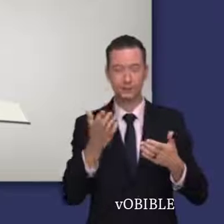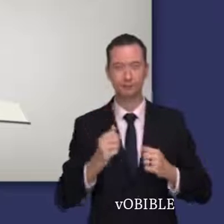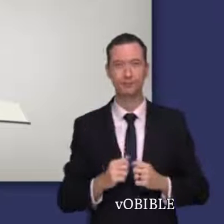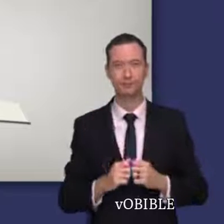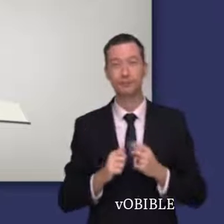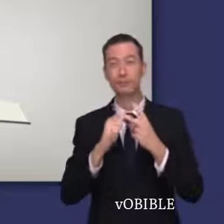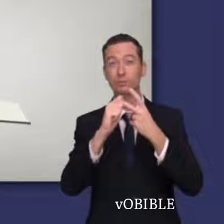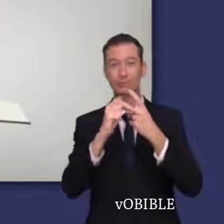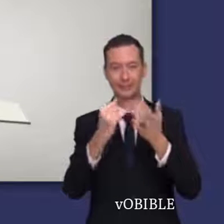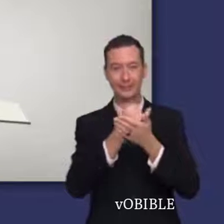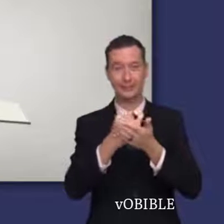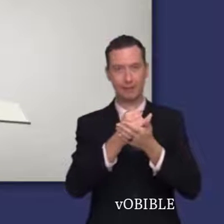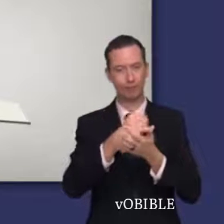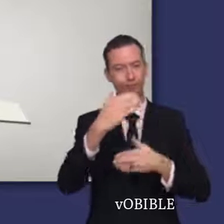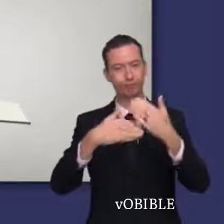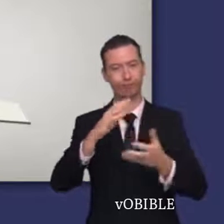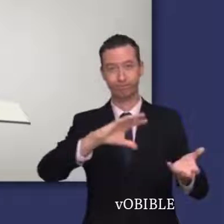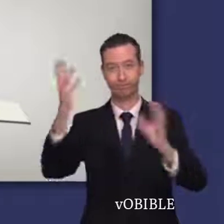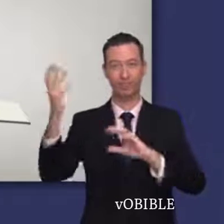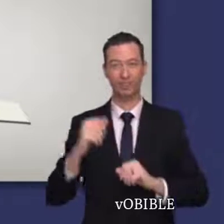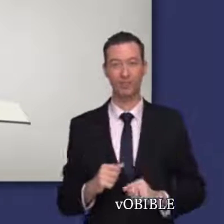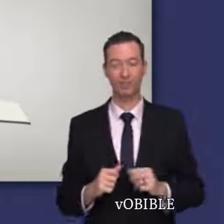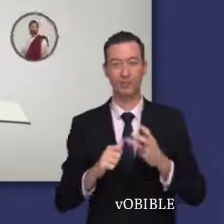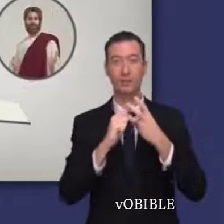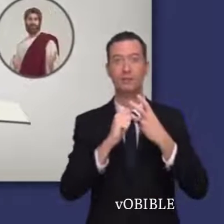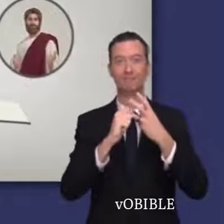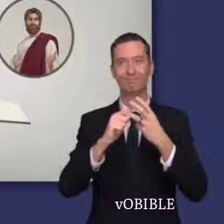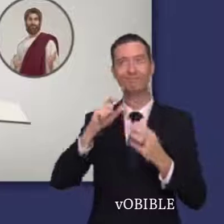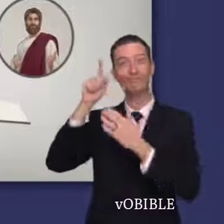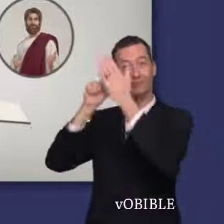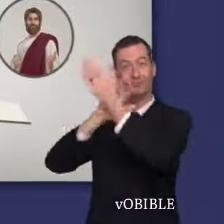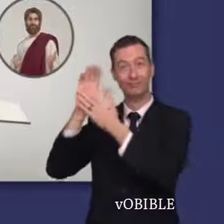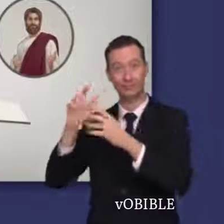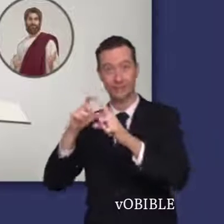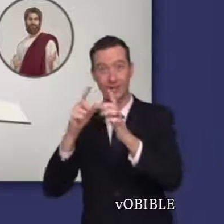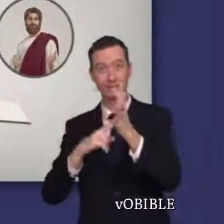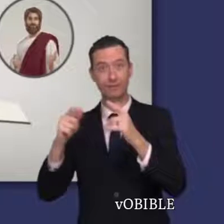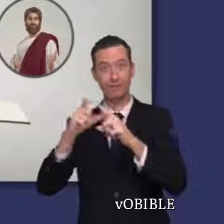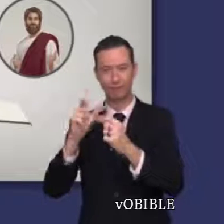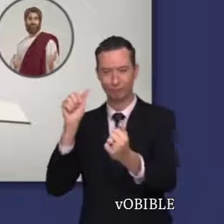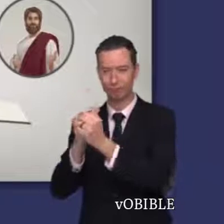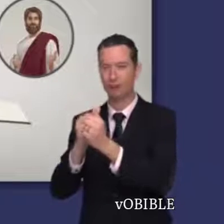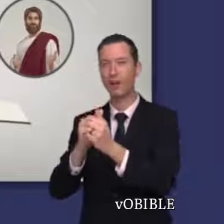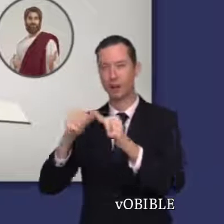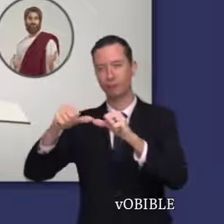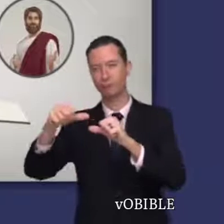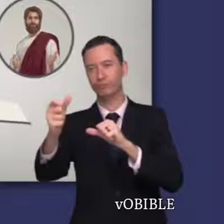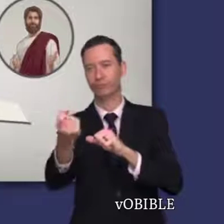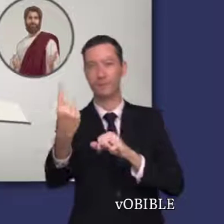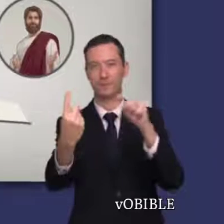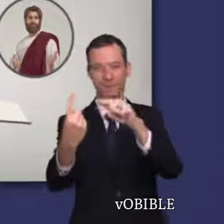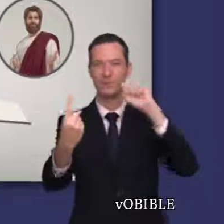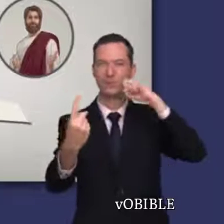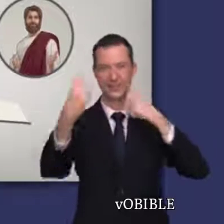Observe how sin can have tragic consequences. And note God's promise to give David a lasting